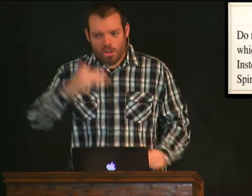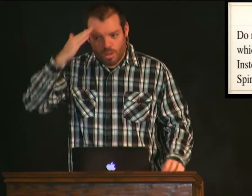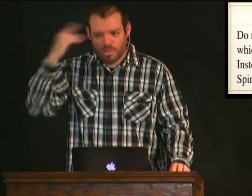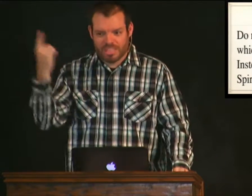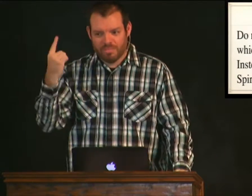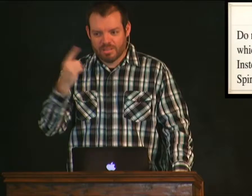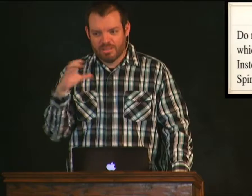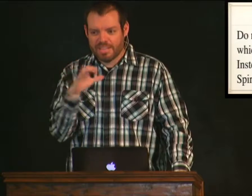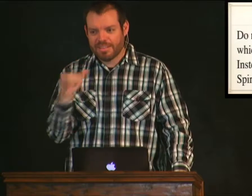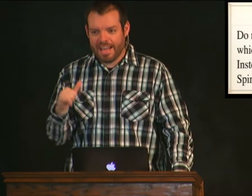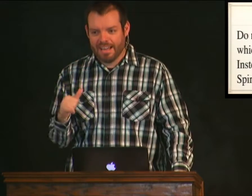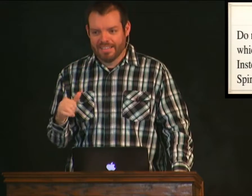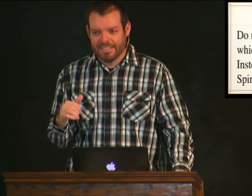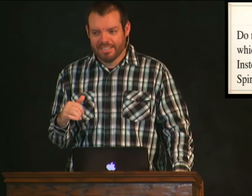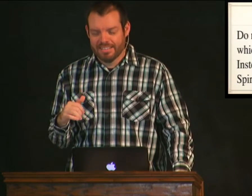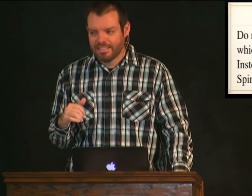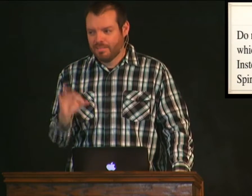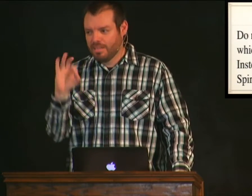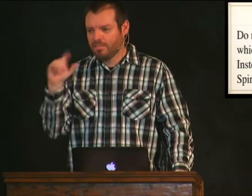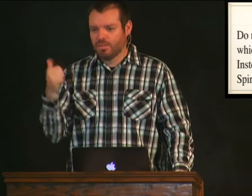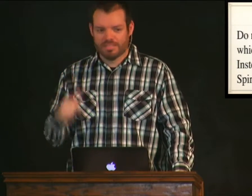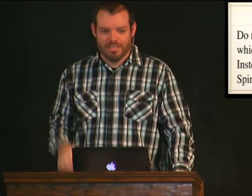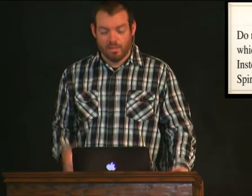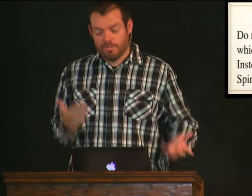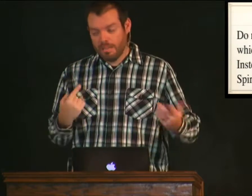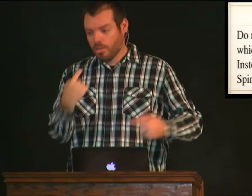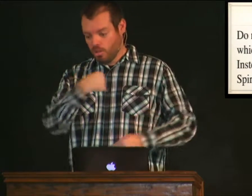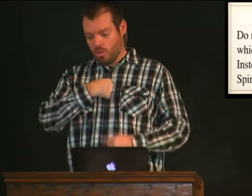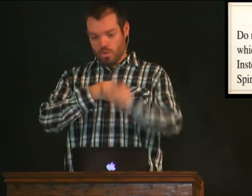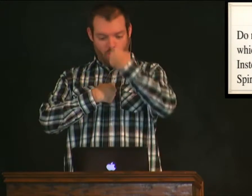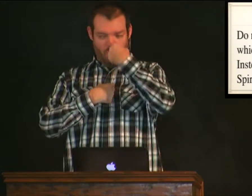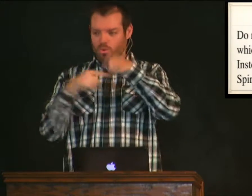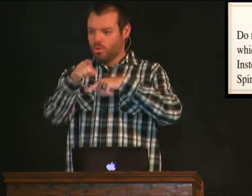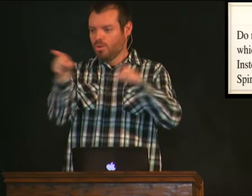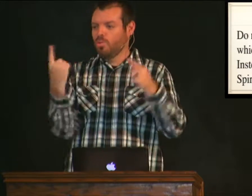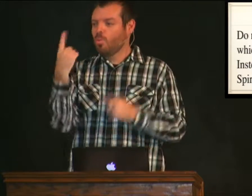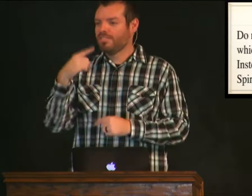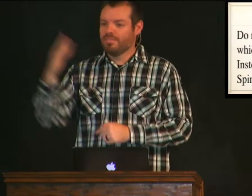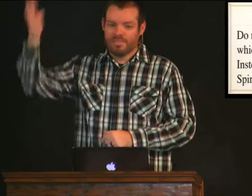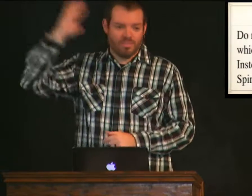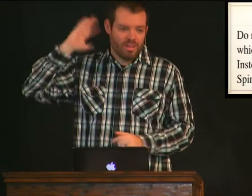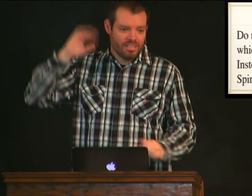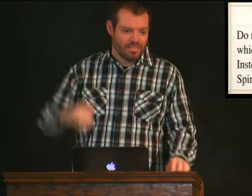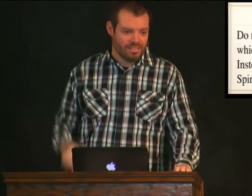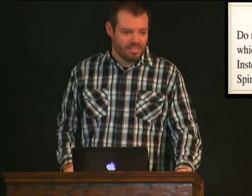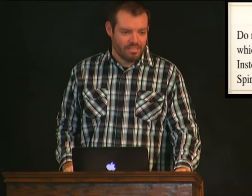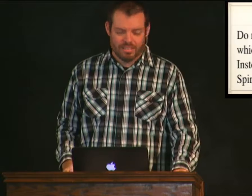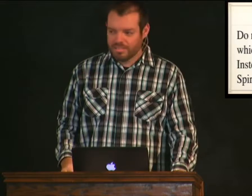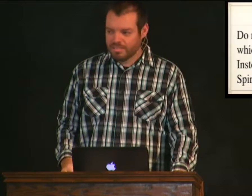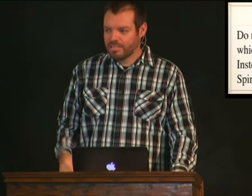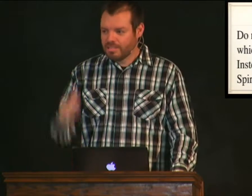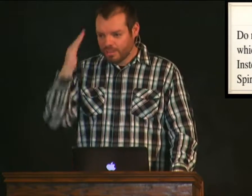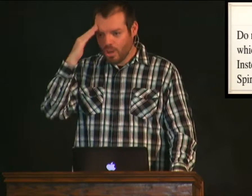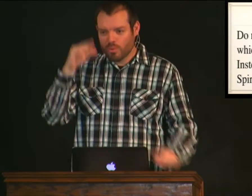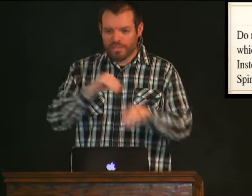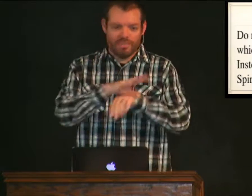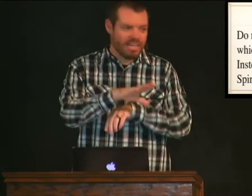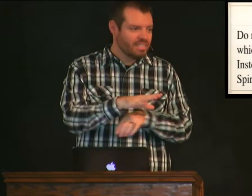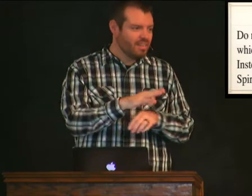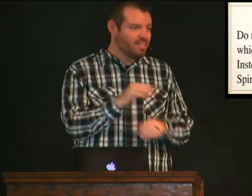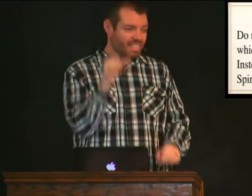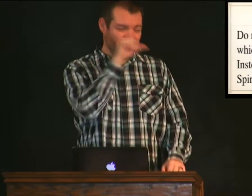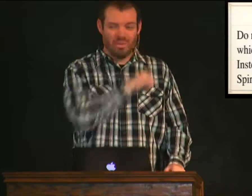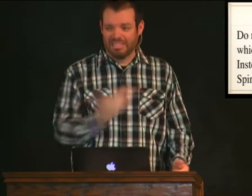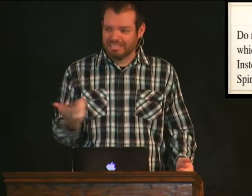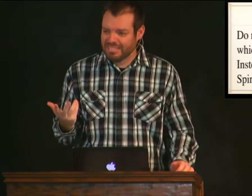We all know someone who's done that. Beautiful. But maybe you or one of them before. You know the